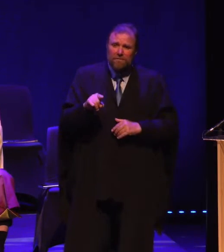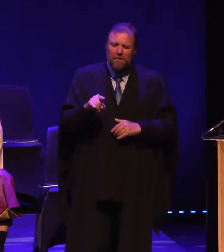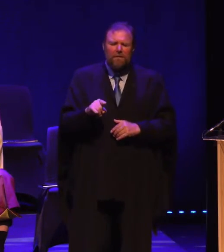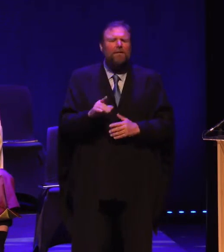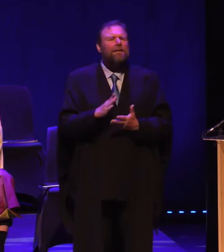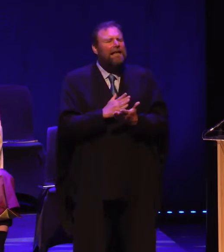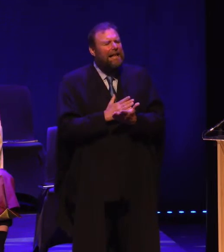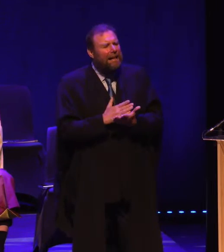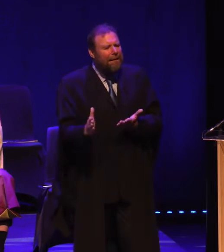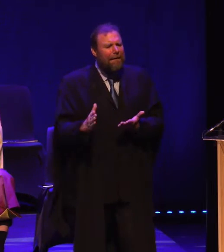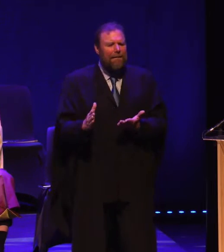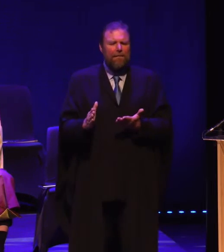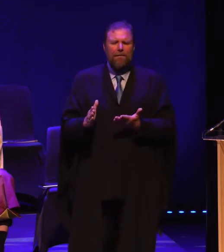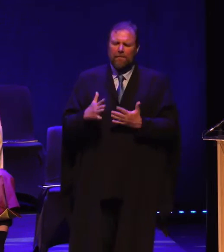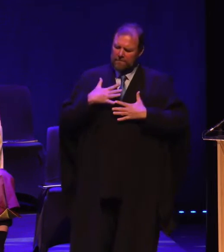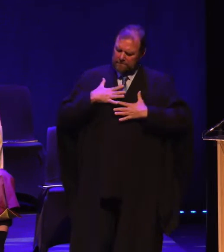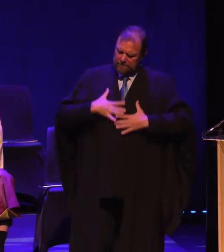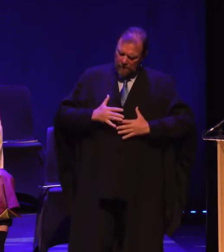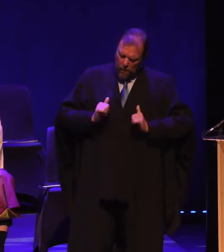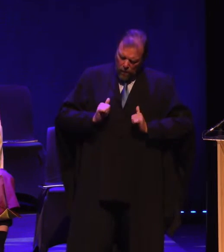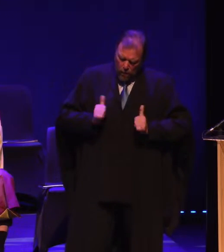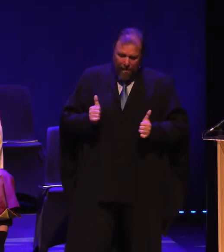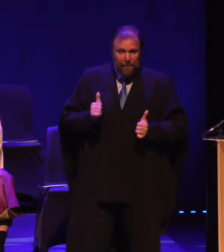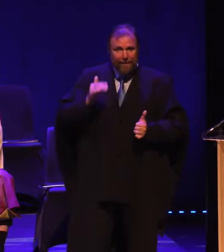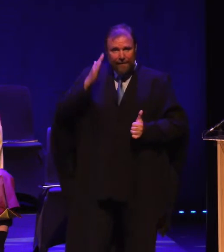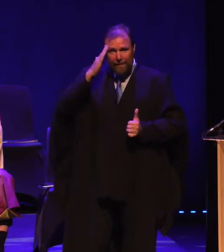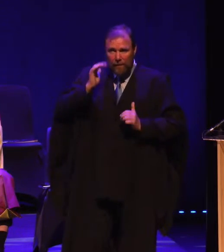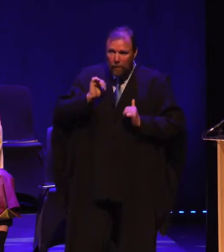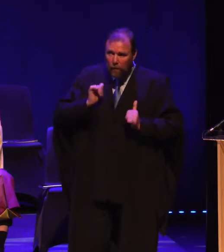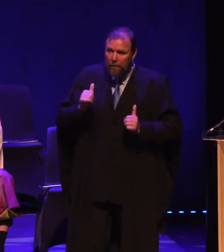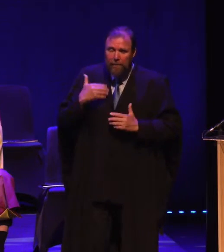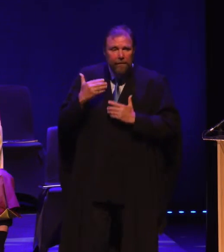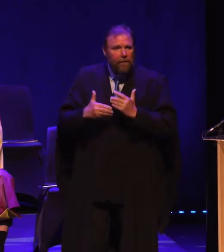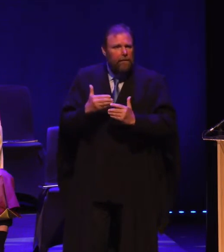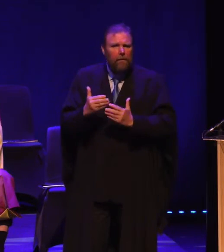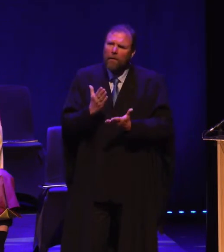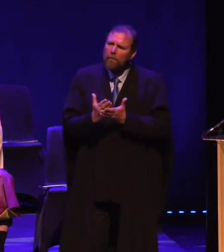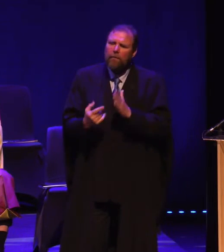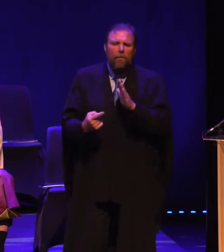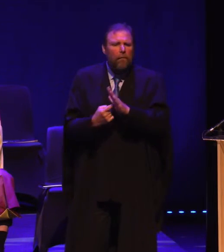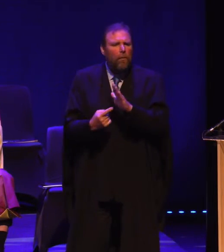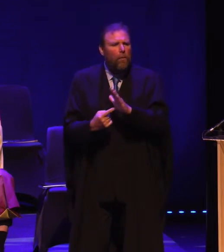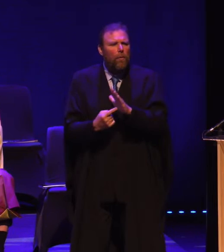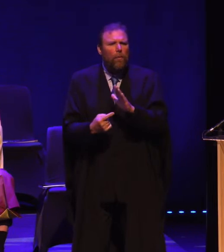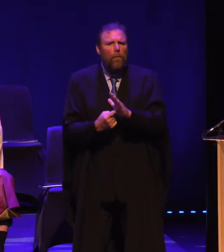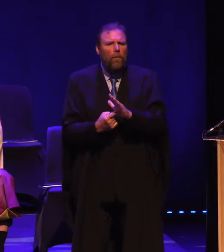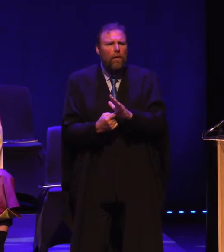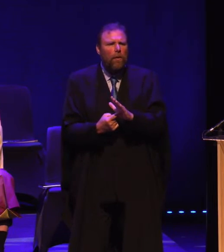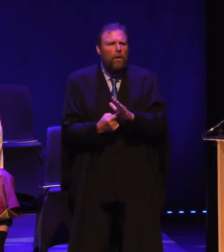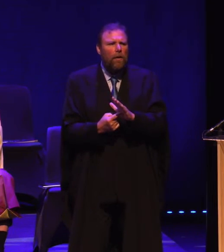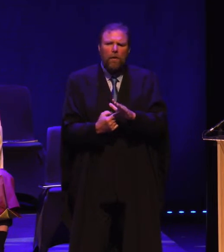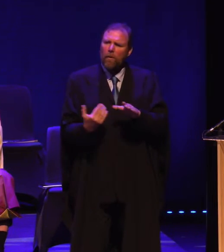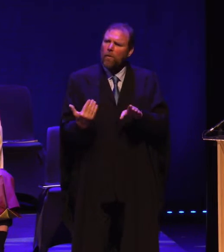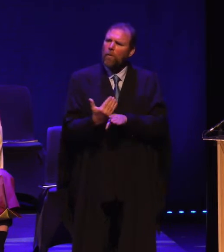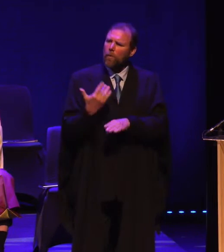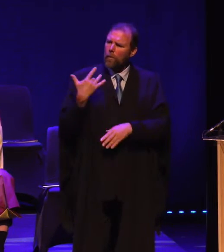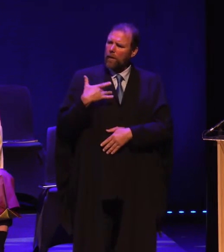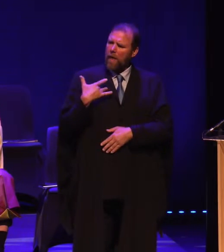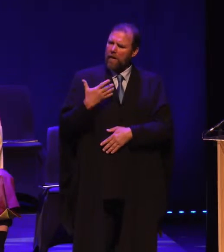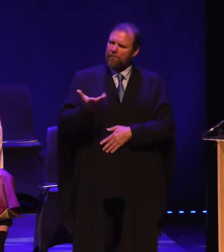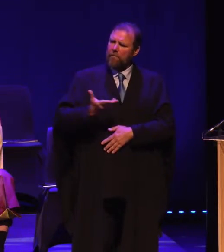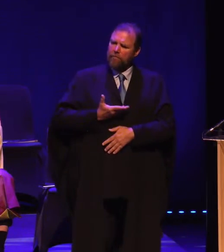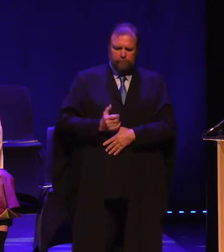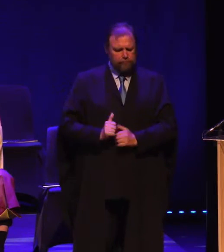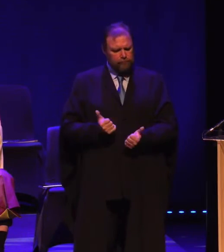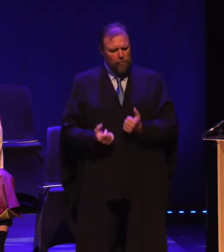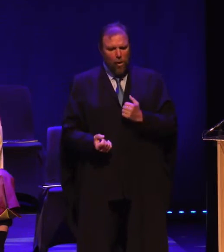that well-being is one of the most important things we need to protect. Working life offers great opportunities. It can